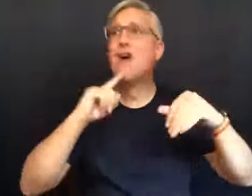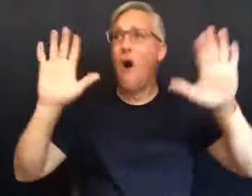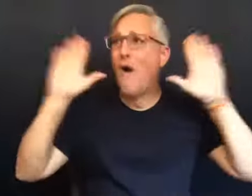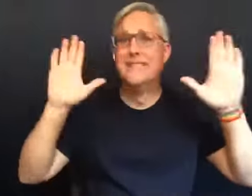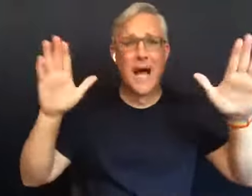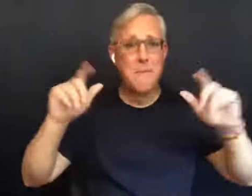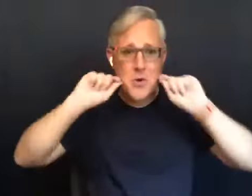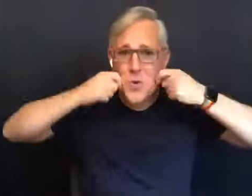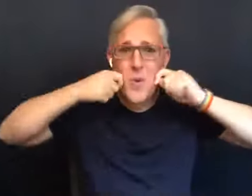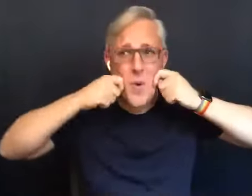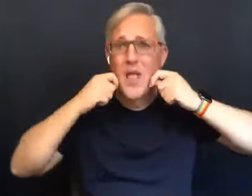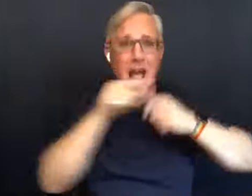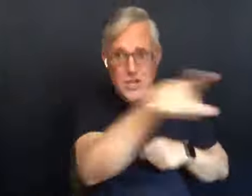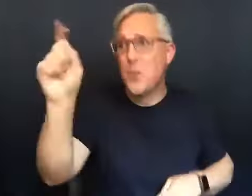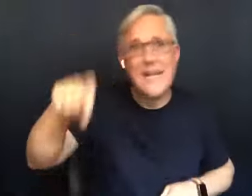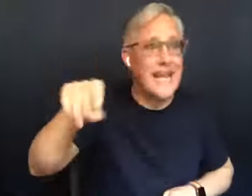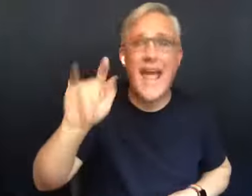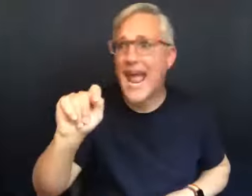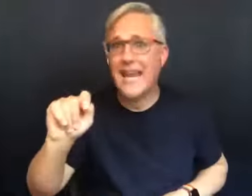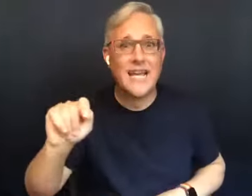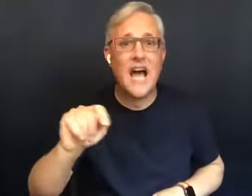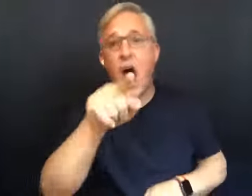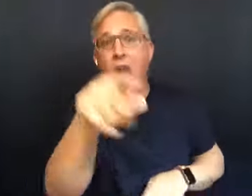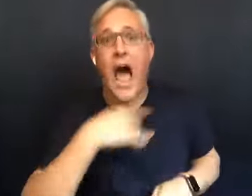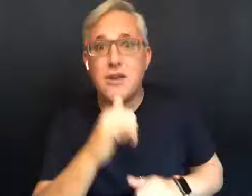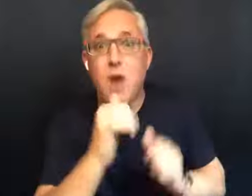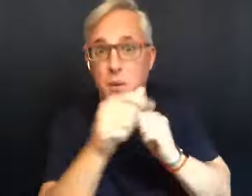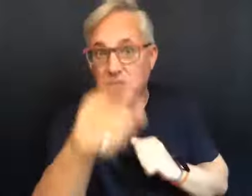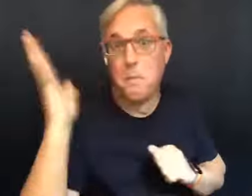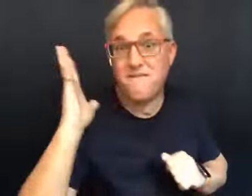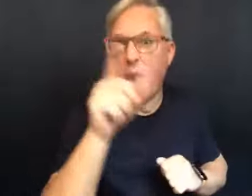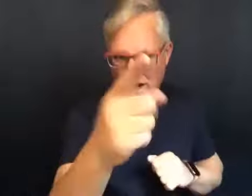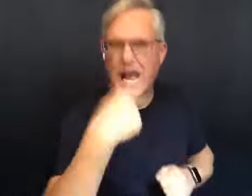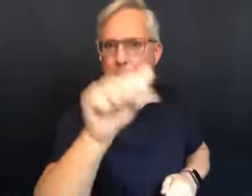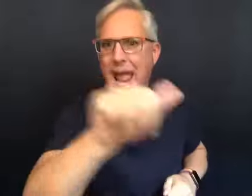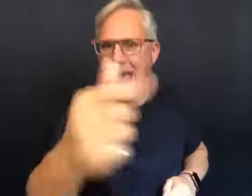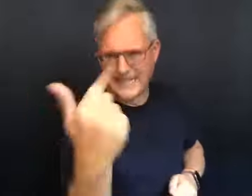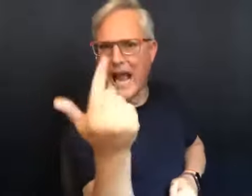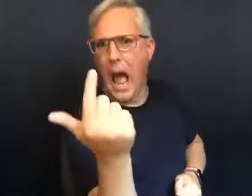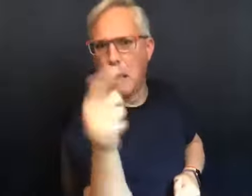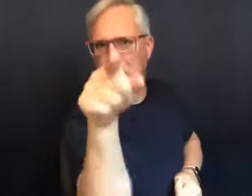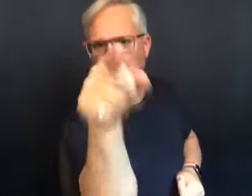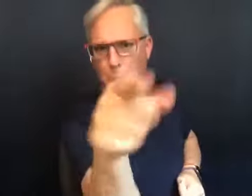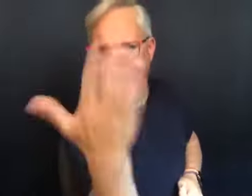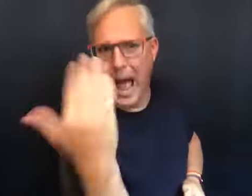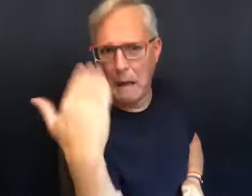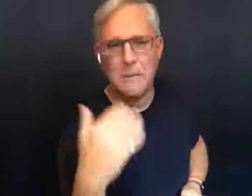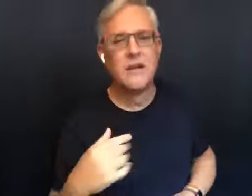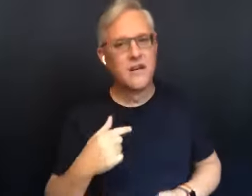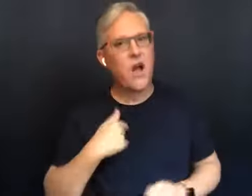it. Everybody should try it. It's awesome. It's really cool. I think you need it. By the way, I drank with you, and you need to